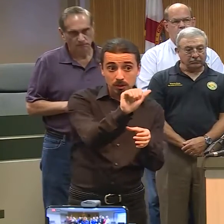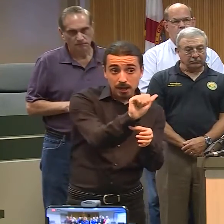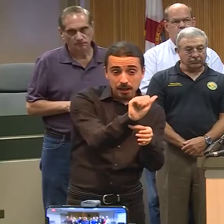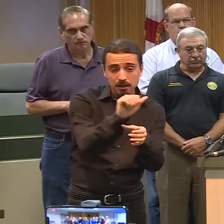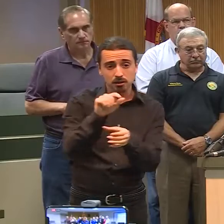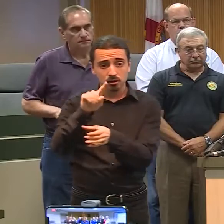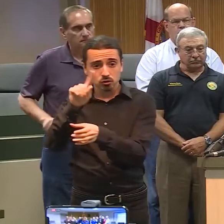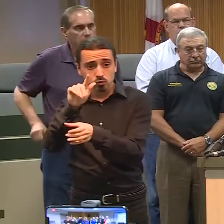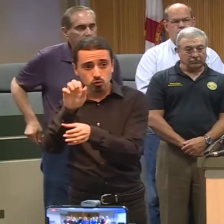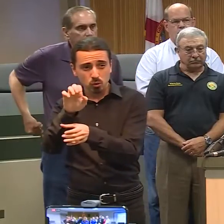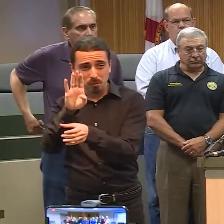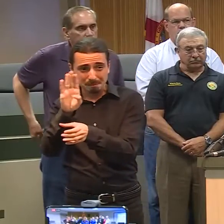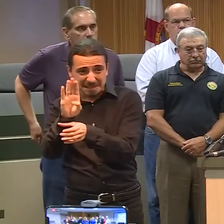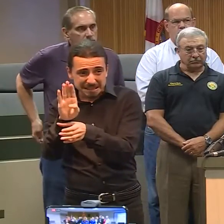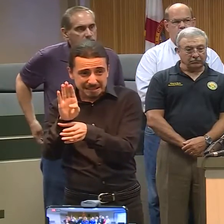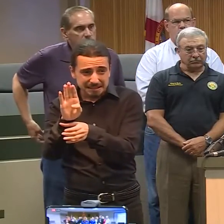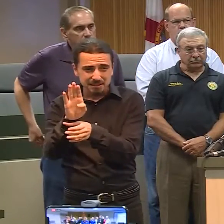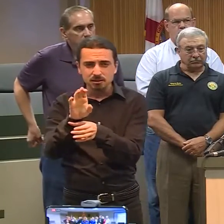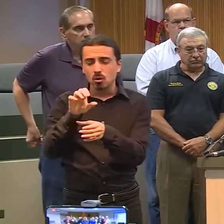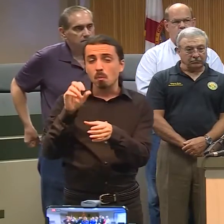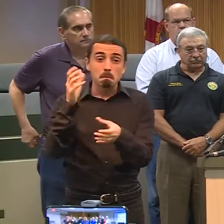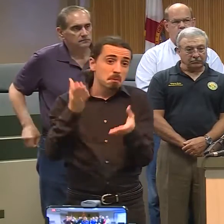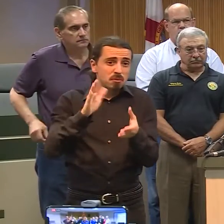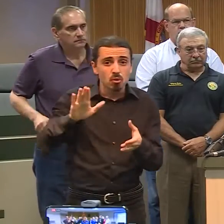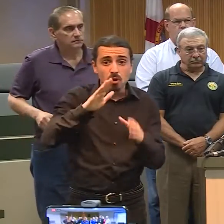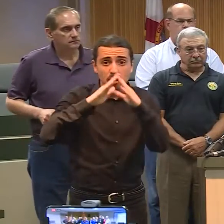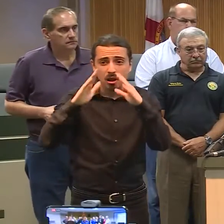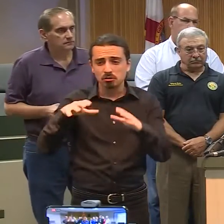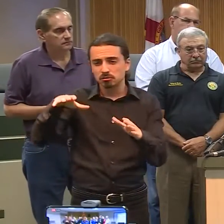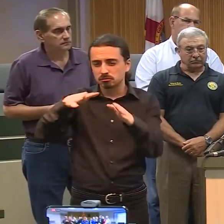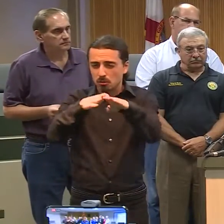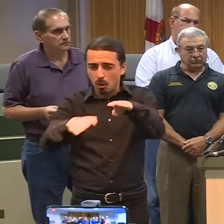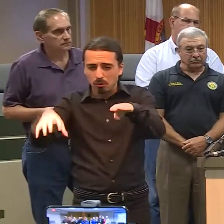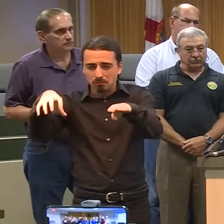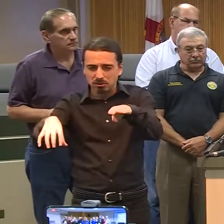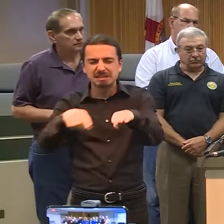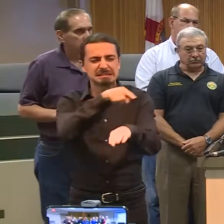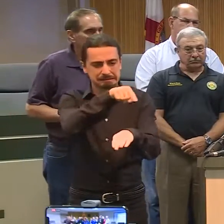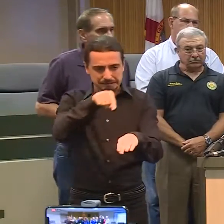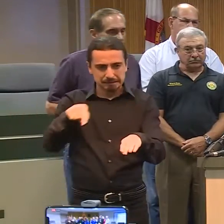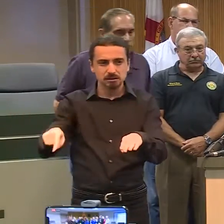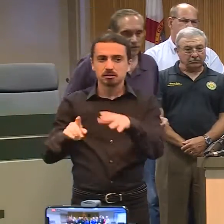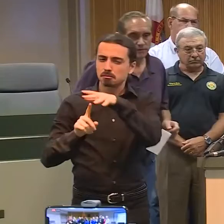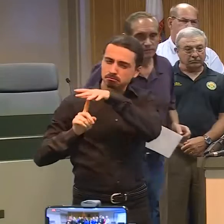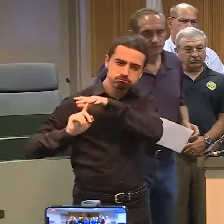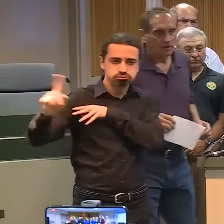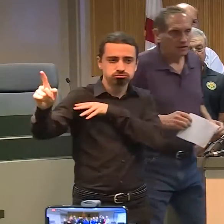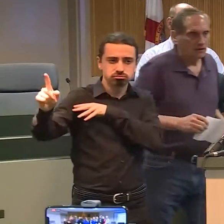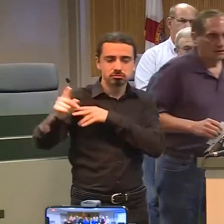please take precautions and evacuate as needed. Thank you so much and stay safe.